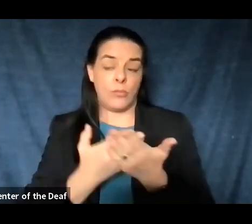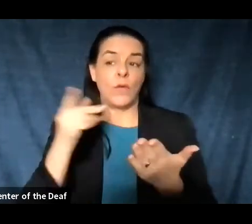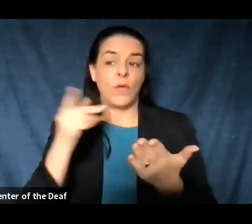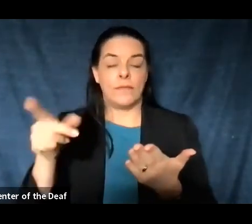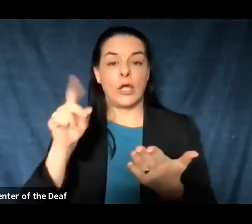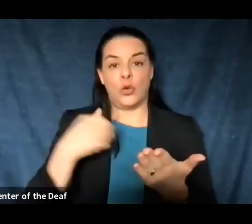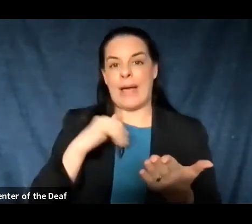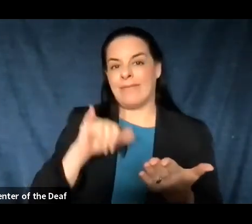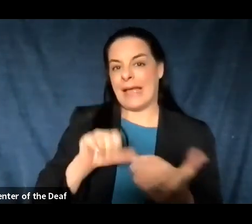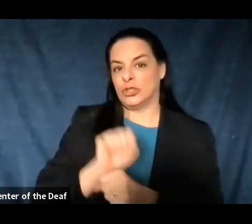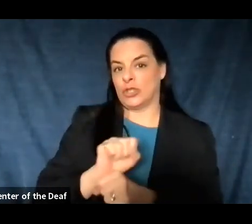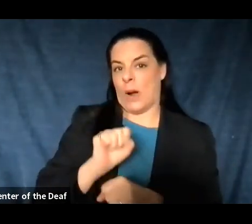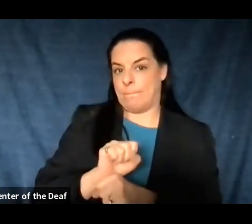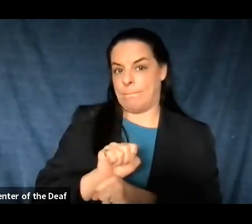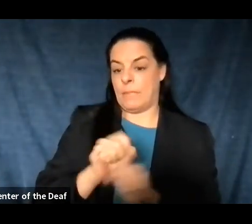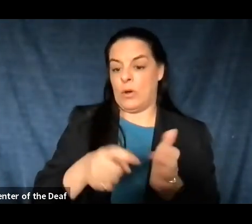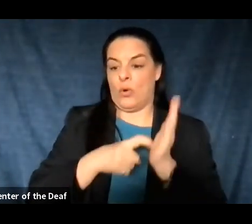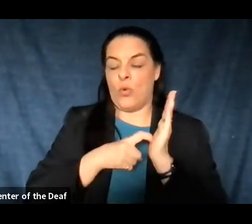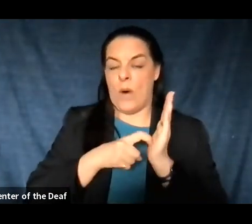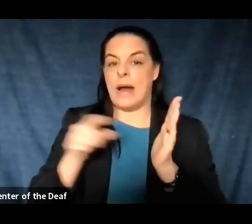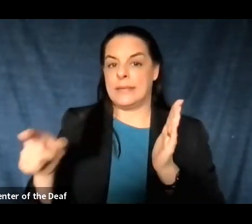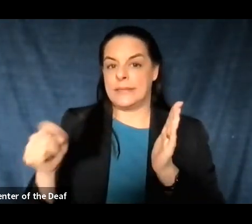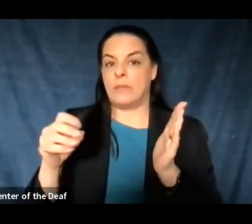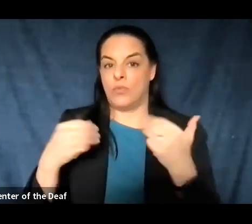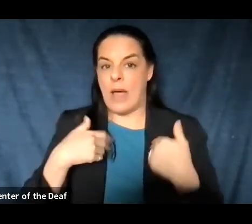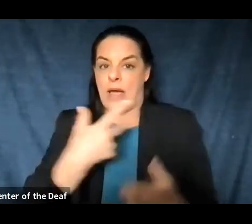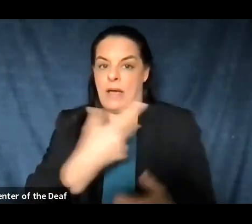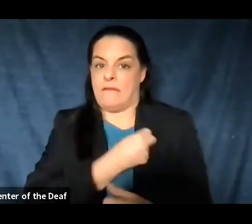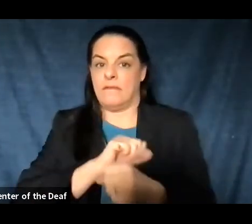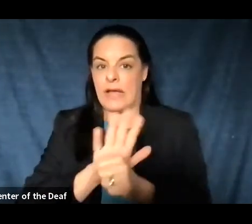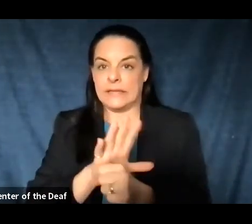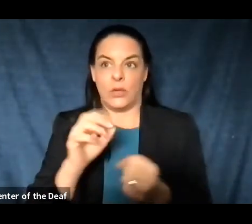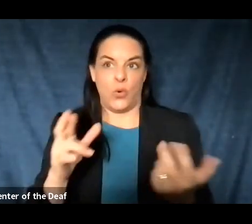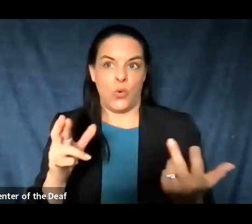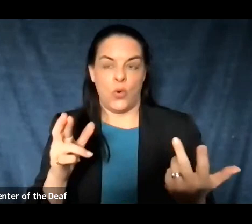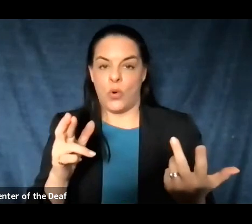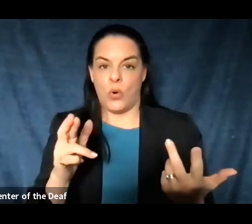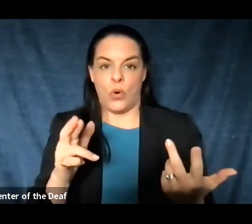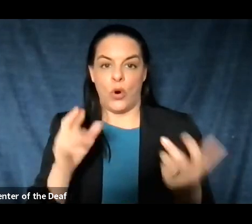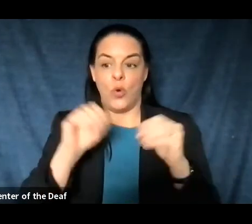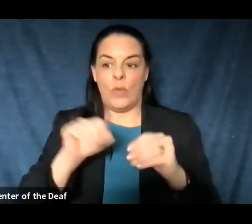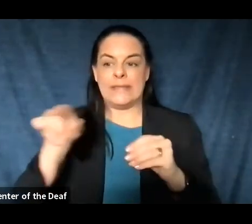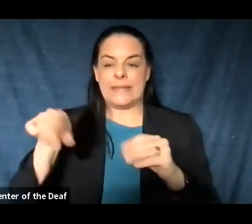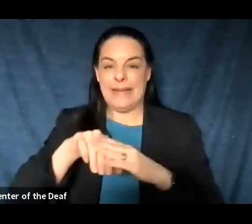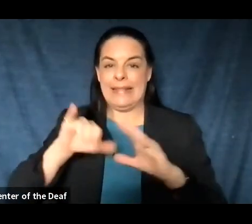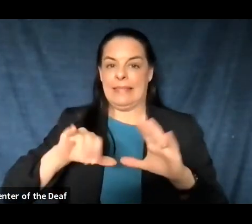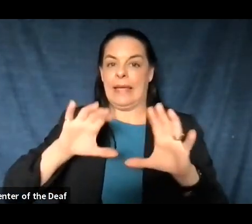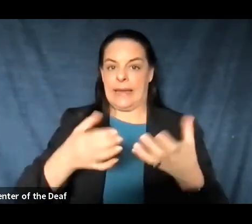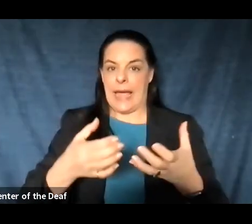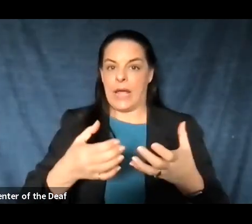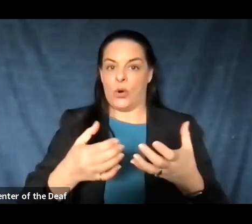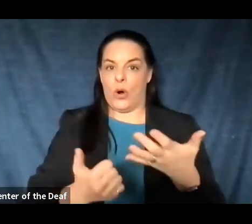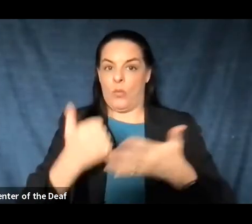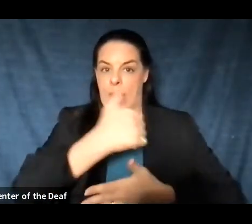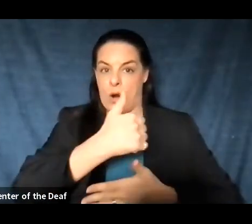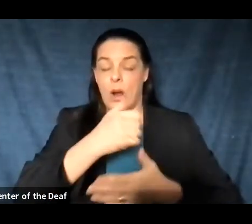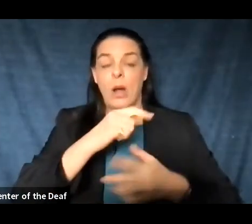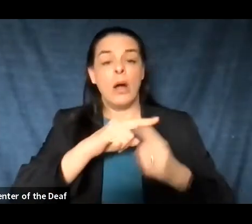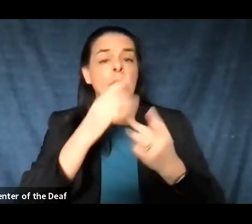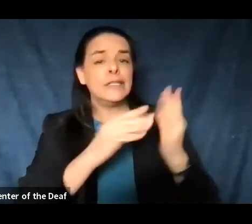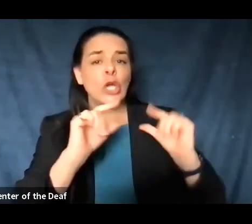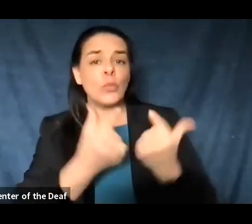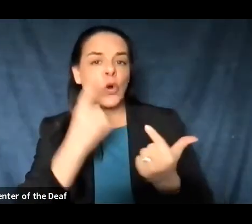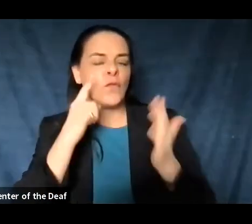this job that requires them to be vaccinated or puts them in the category to be vaccinated. But there are some groups, like,